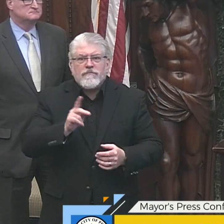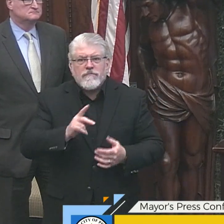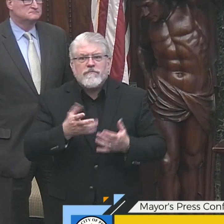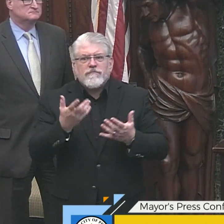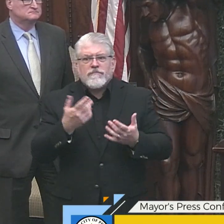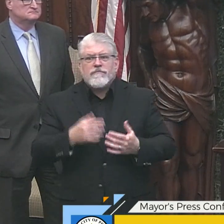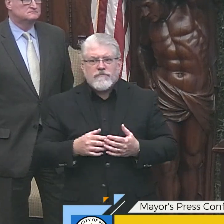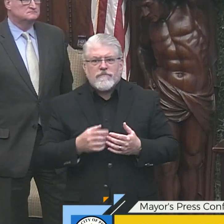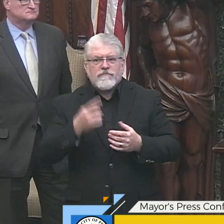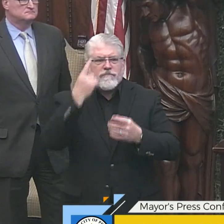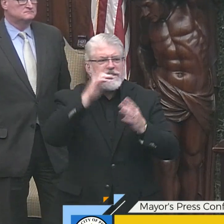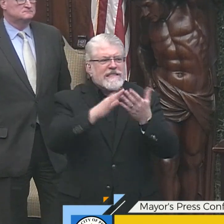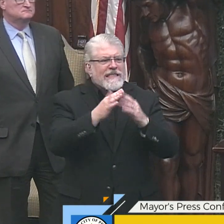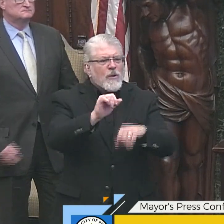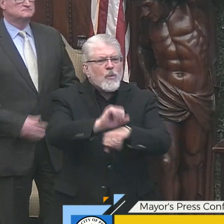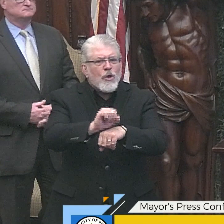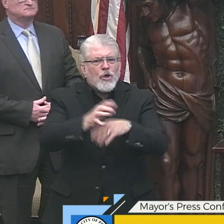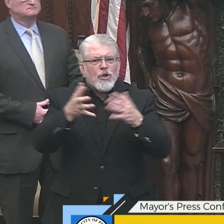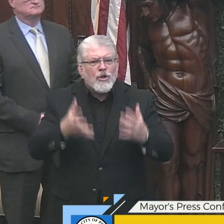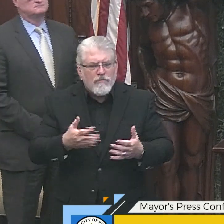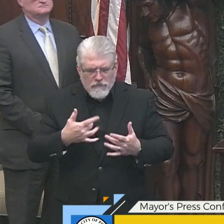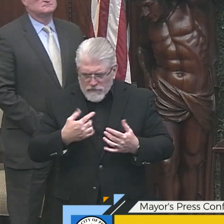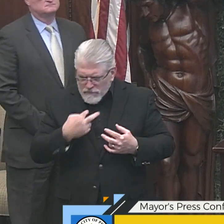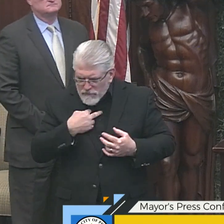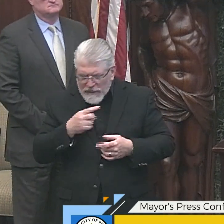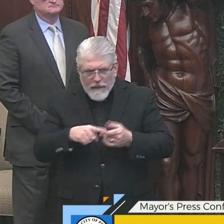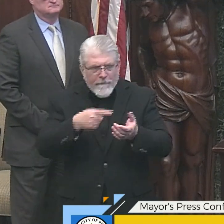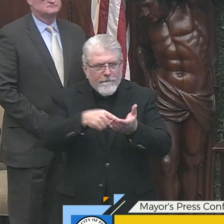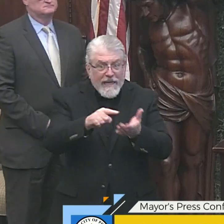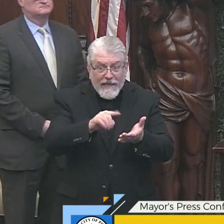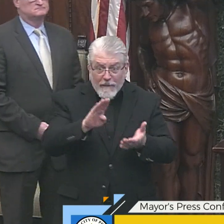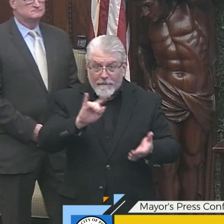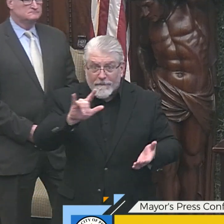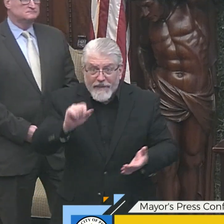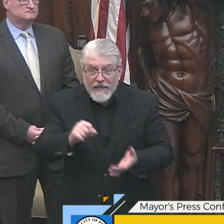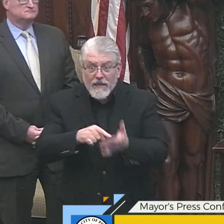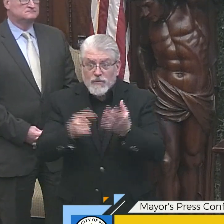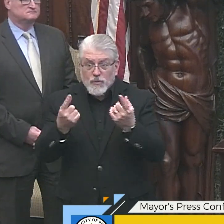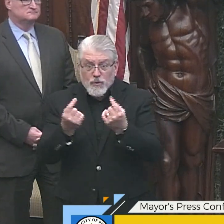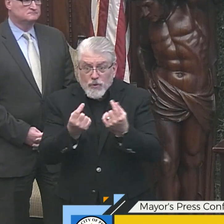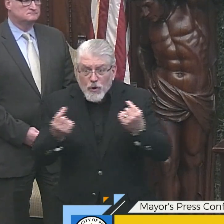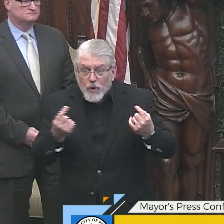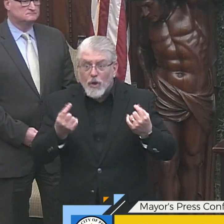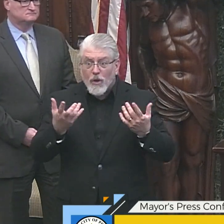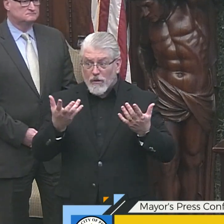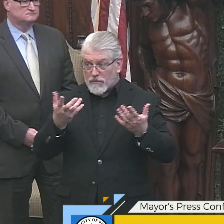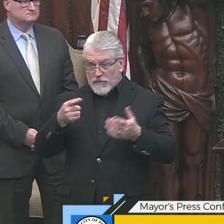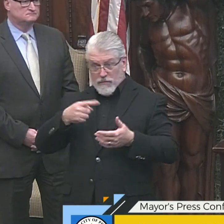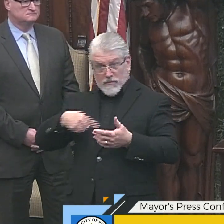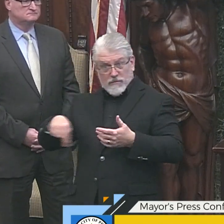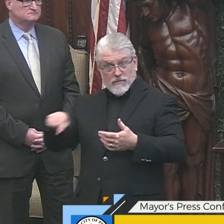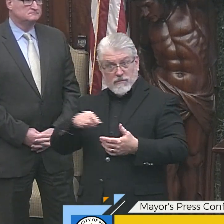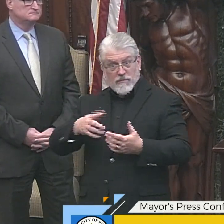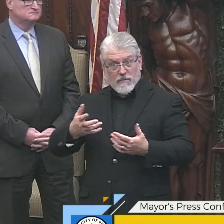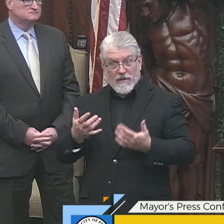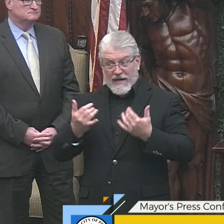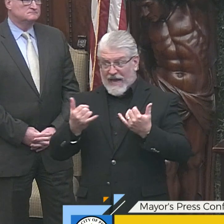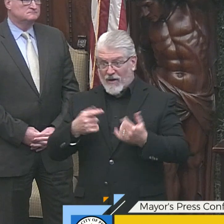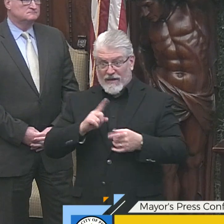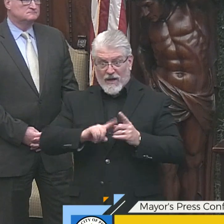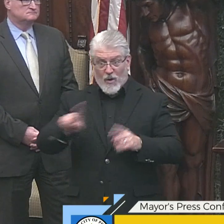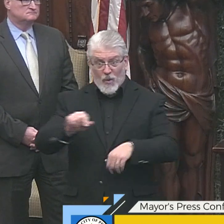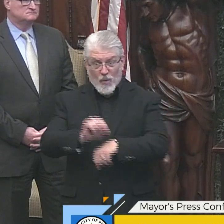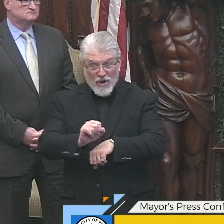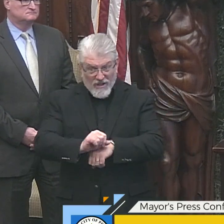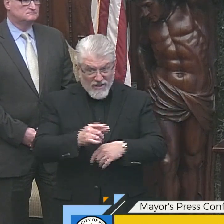paid. We are working through details of our temporary and seasonal staff. We have the same concerns that you